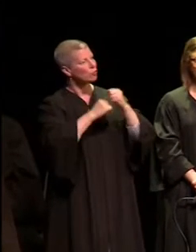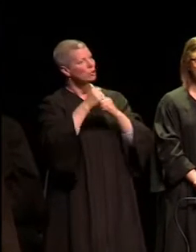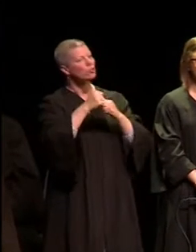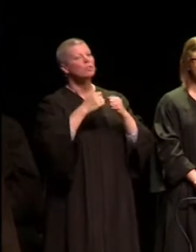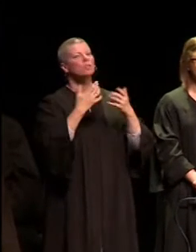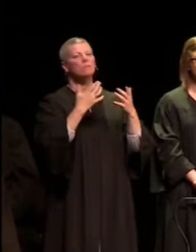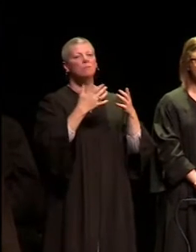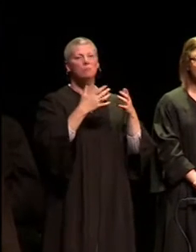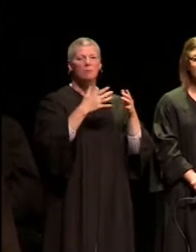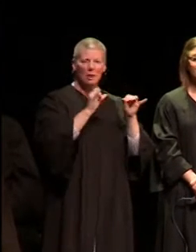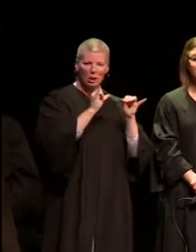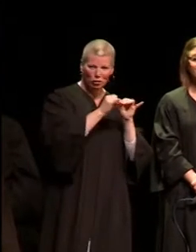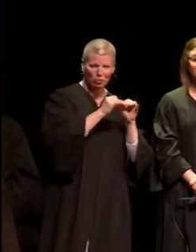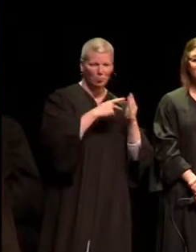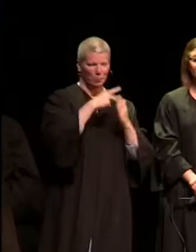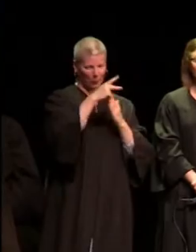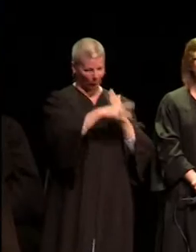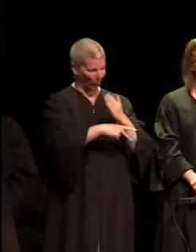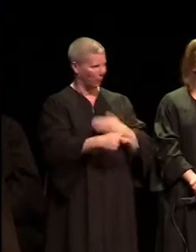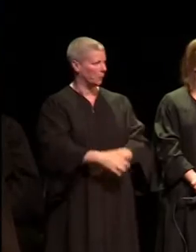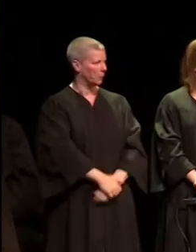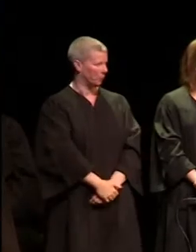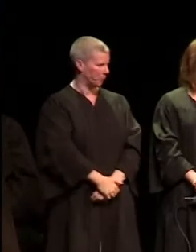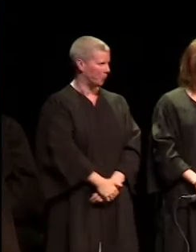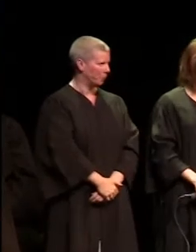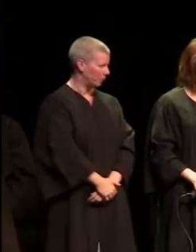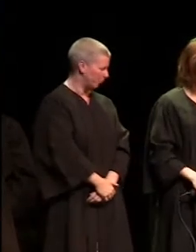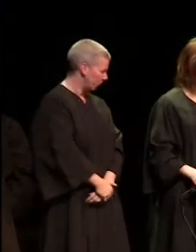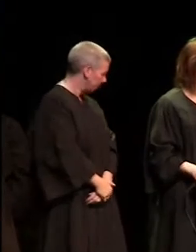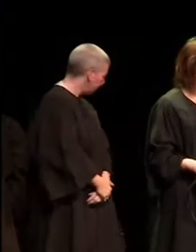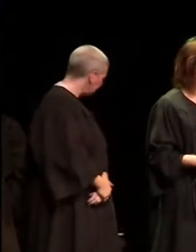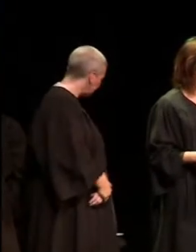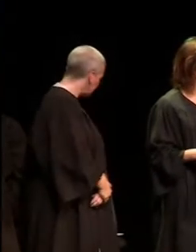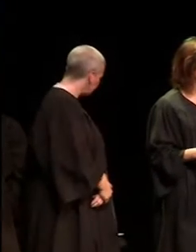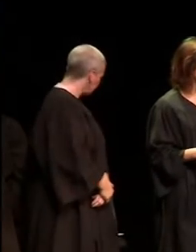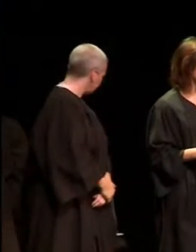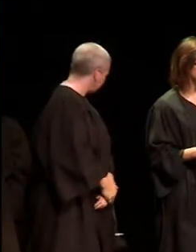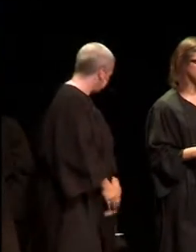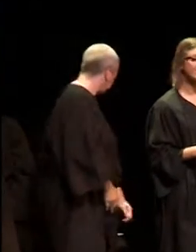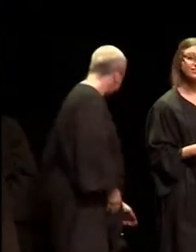Program. Jason Anje.